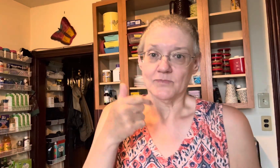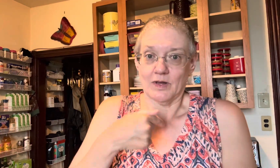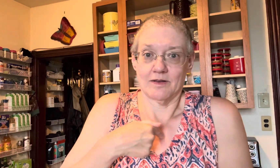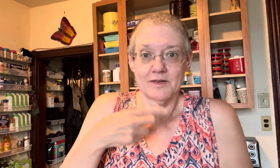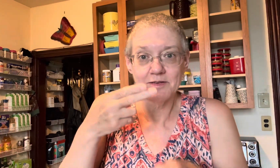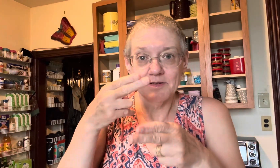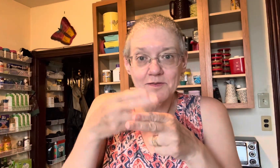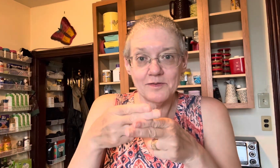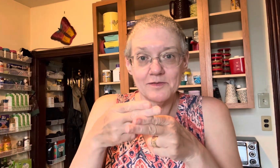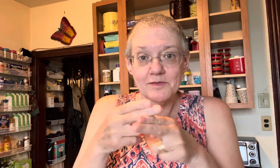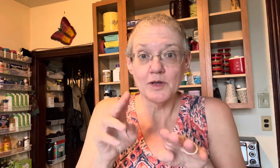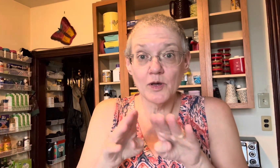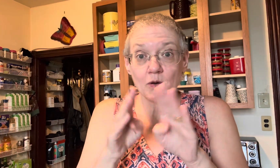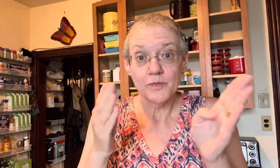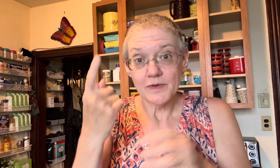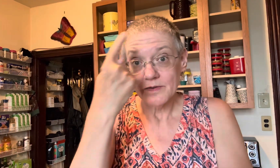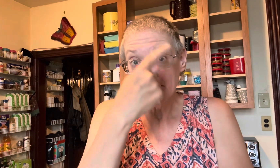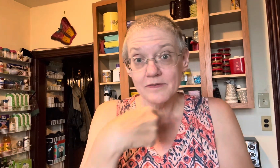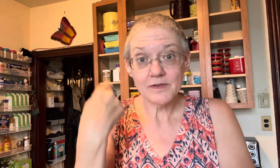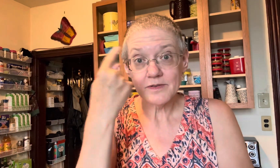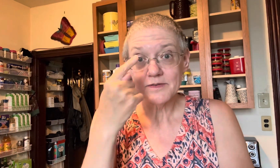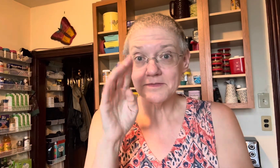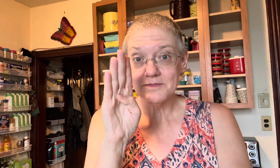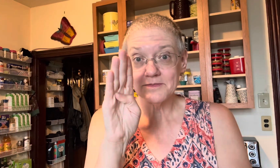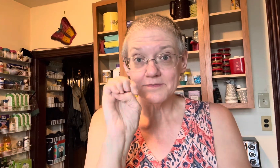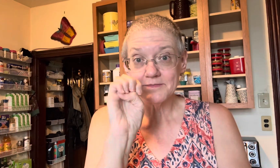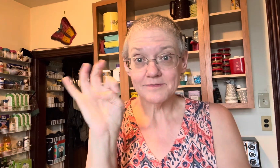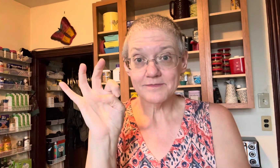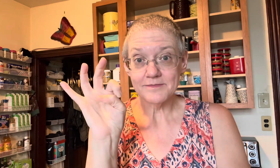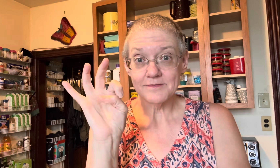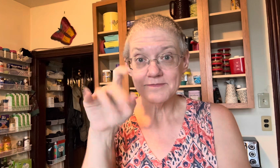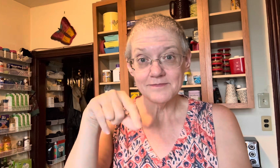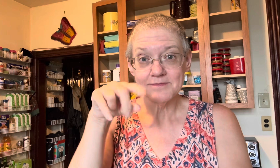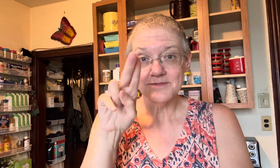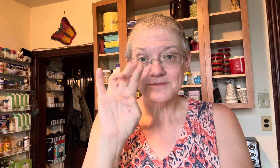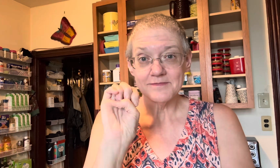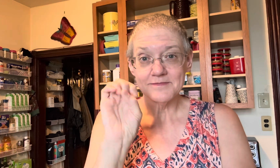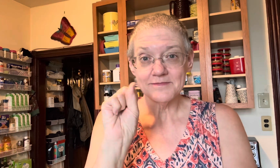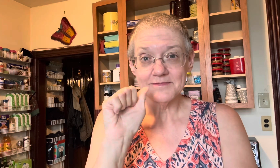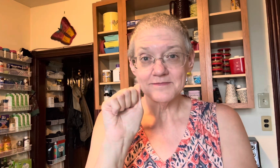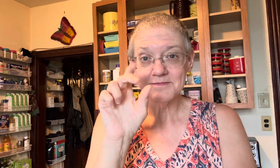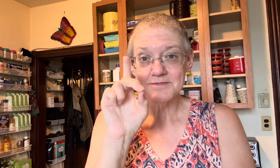Then for dinner, we're going to have what I call an open-face beef quesadilla.